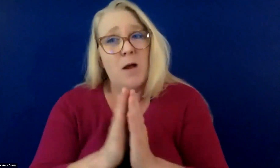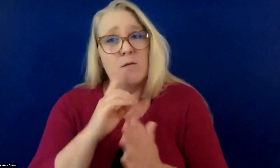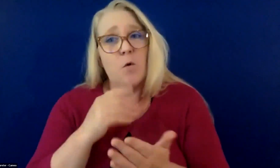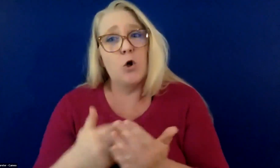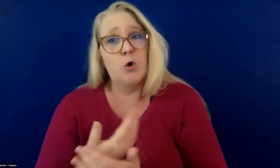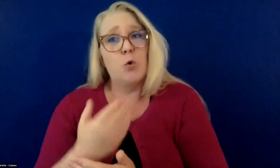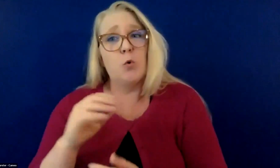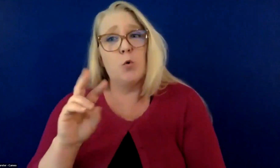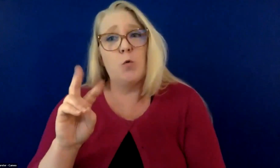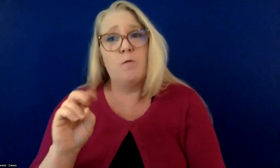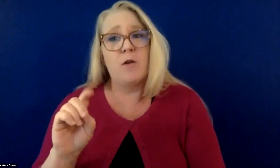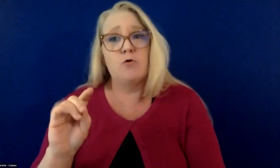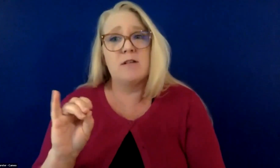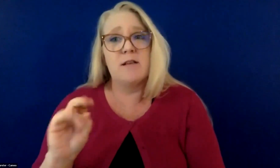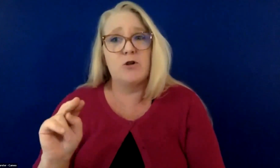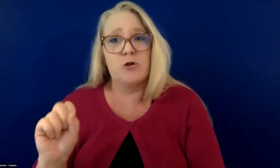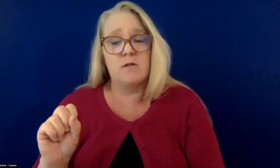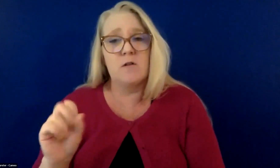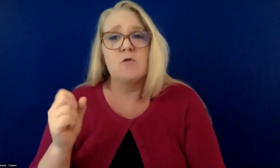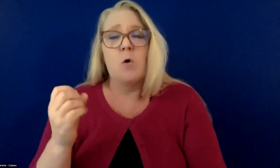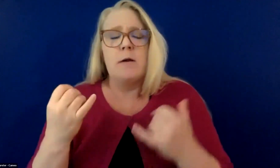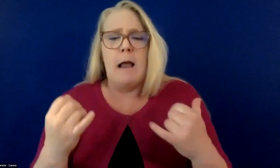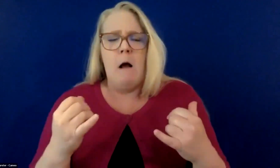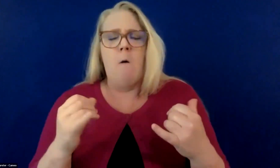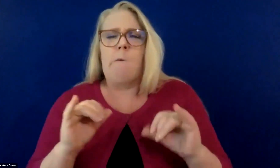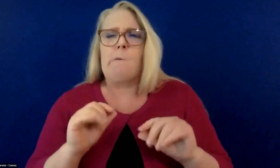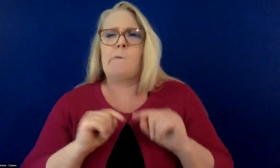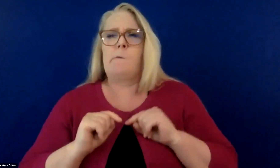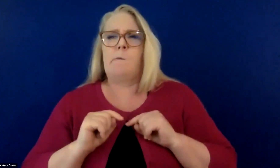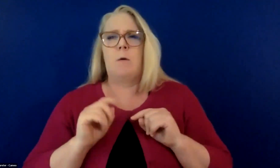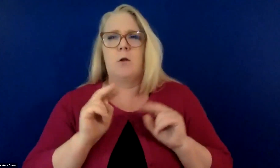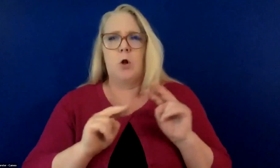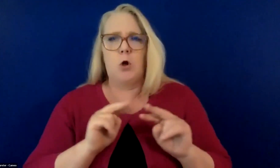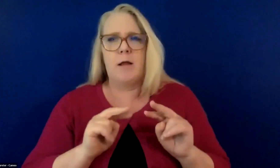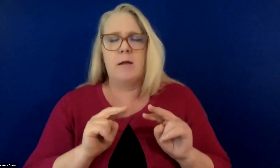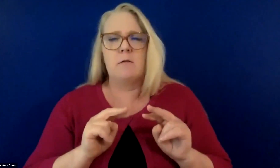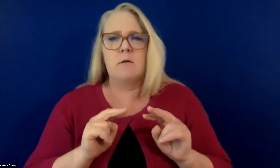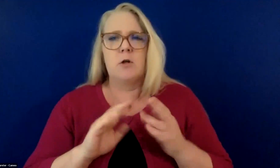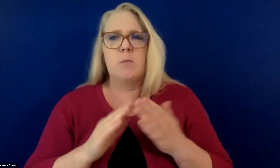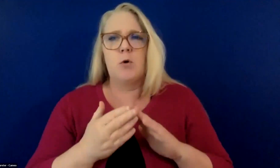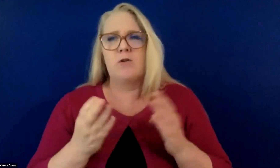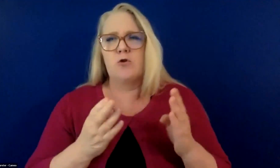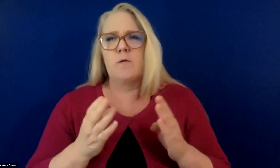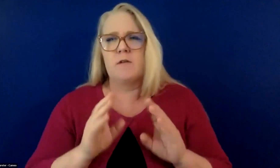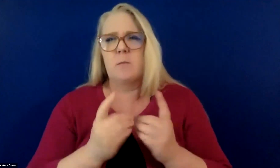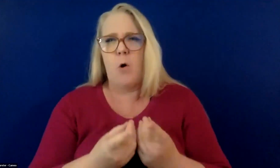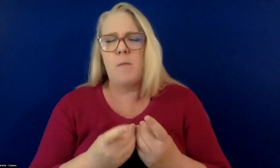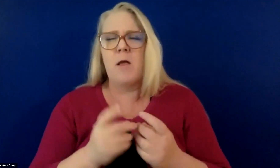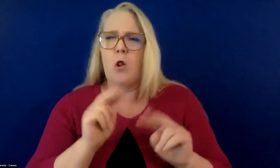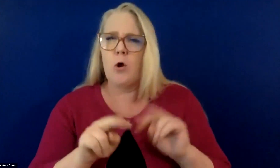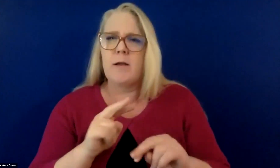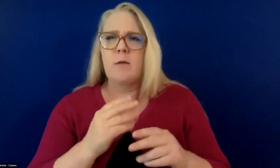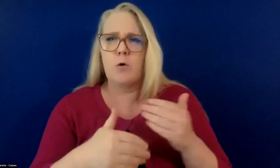that have really caused us to have to look at a lot of our processes in the community services department. Not only have we had to add a number of new